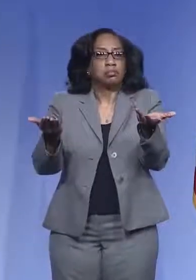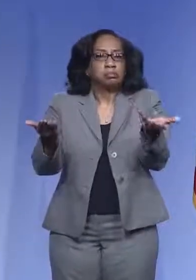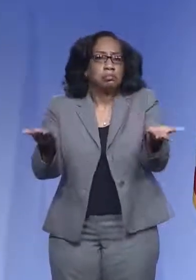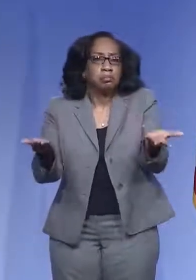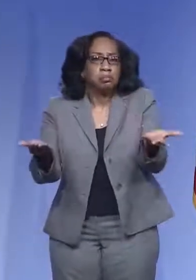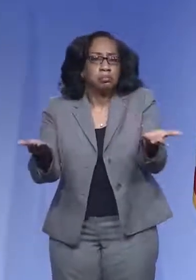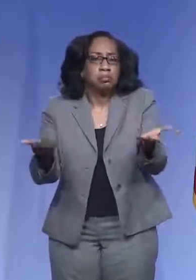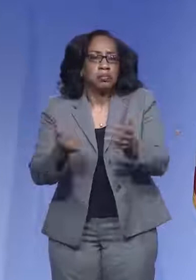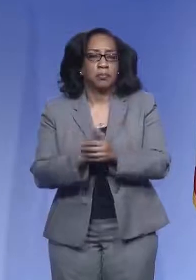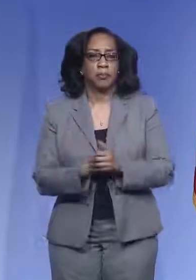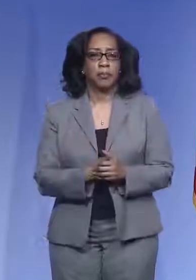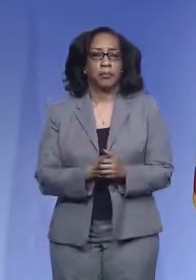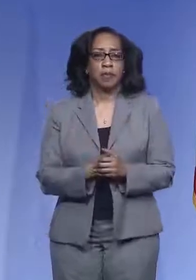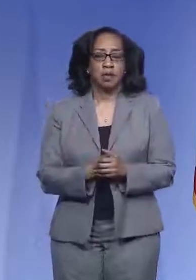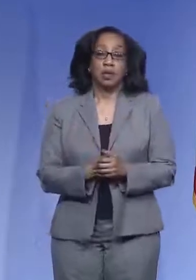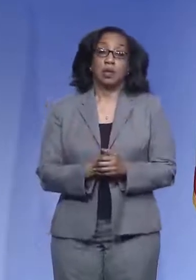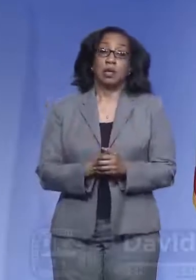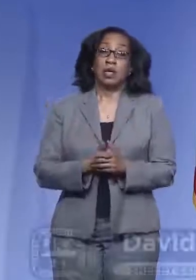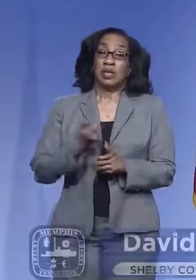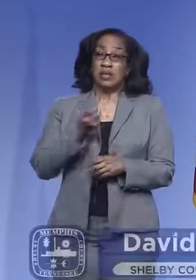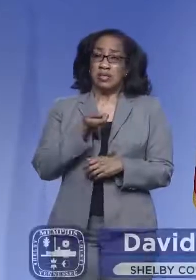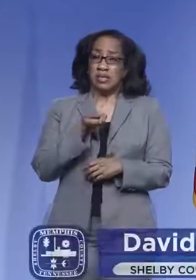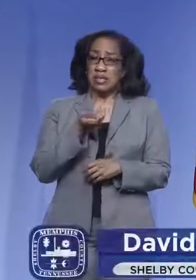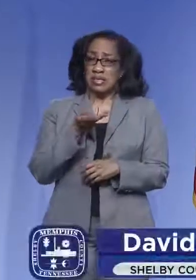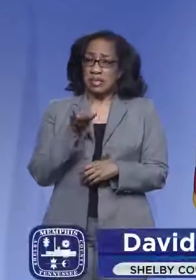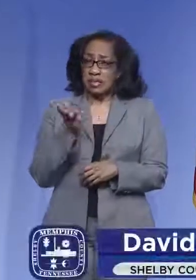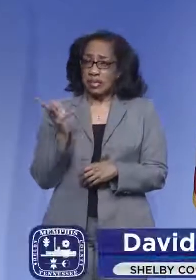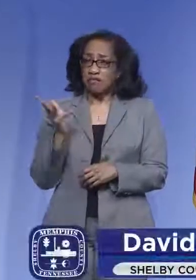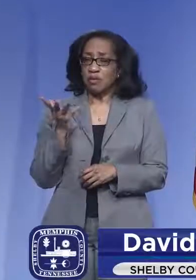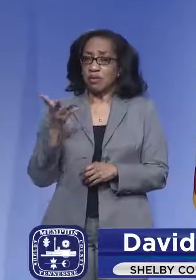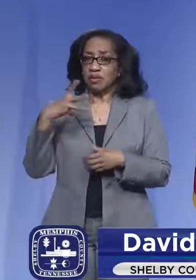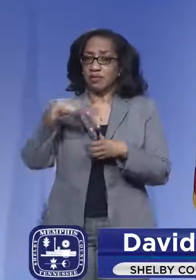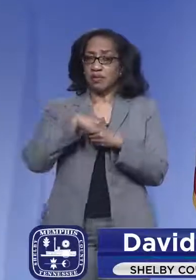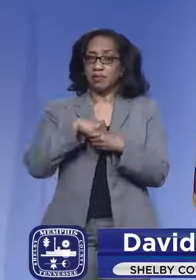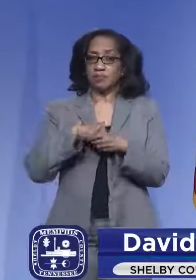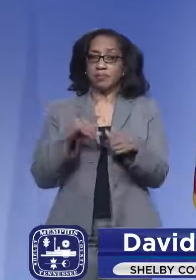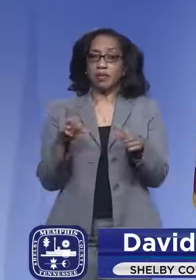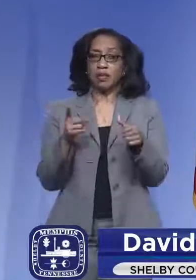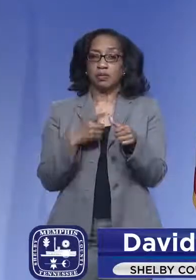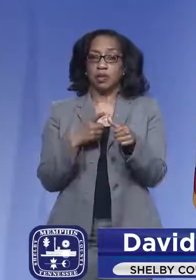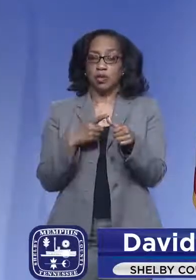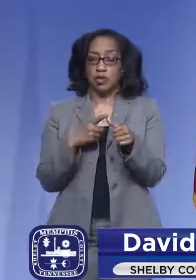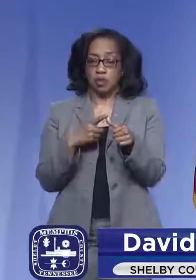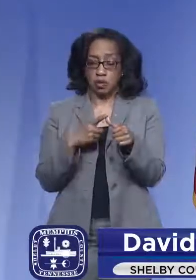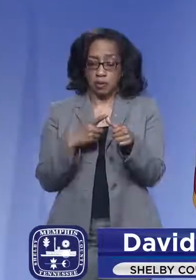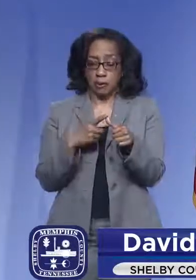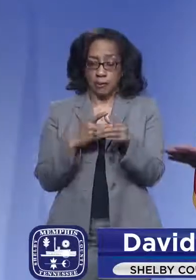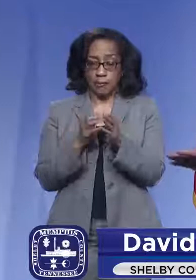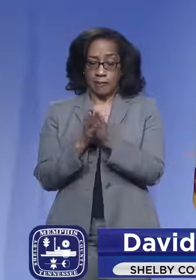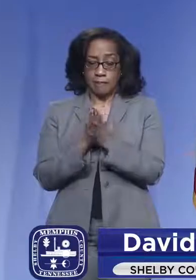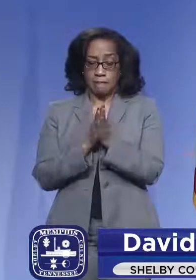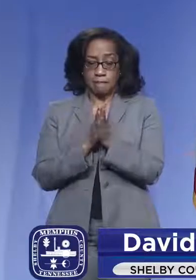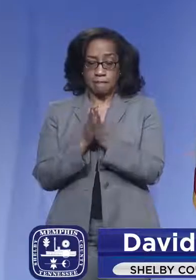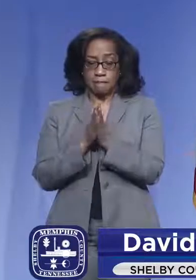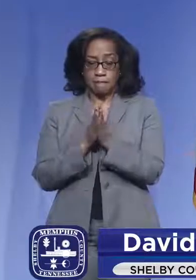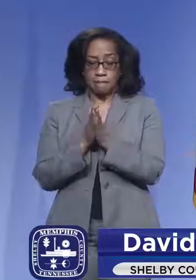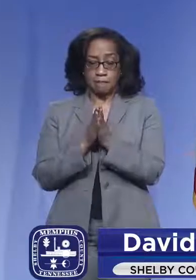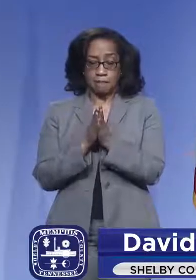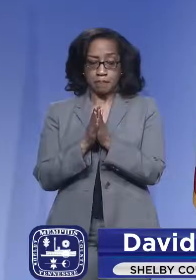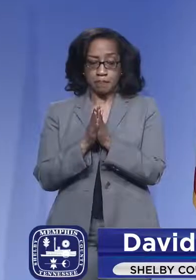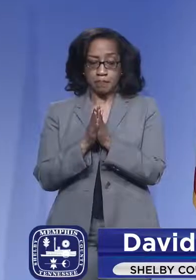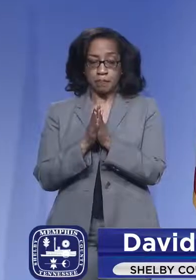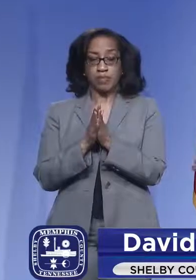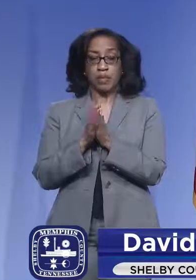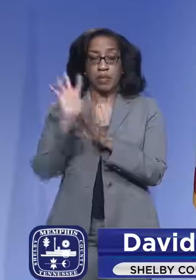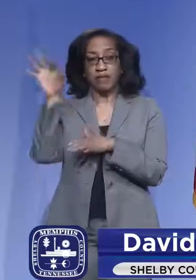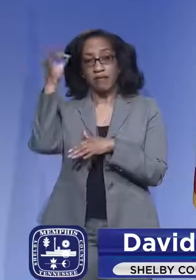Well, I think there's several things there, Sam. On the first thought, we have not anywhere in public health, at the federal